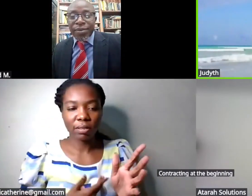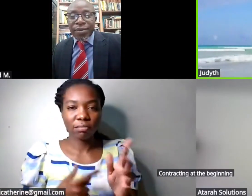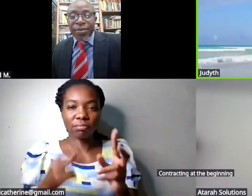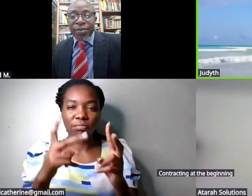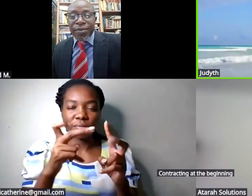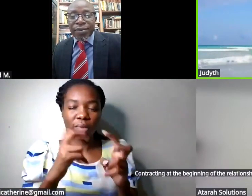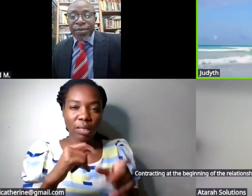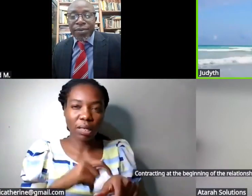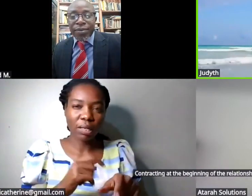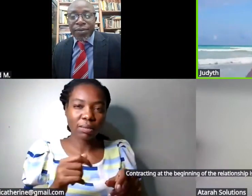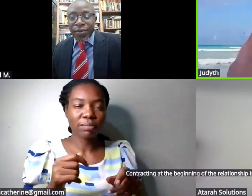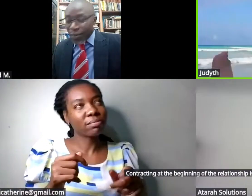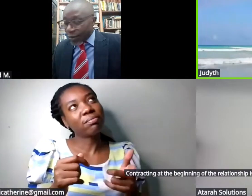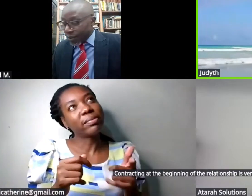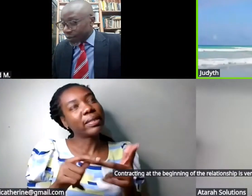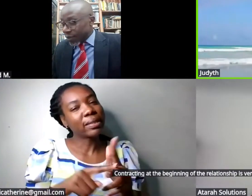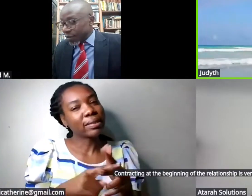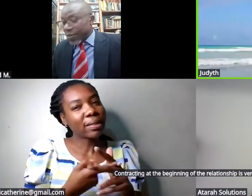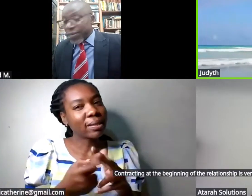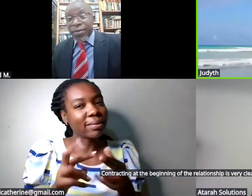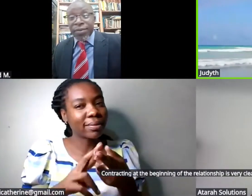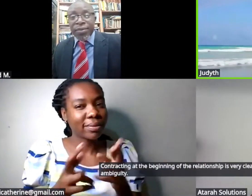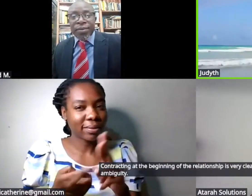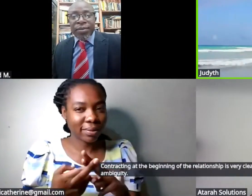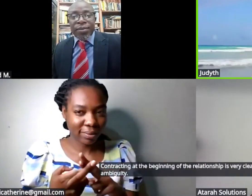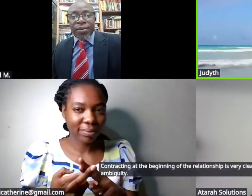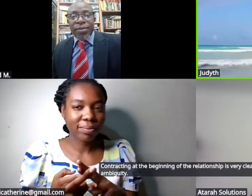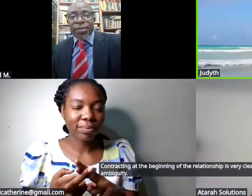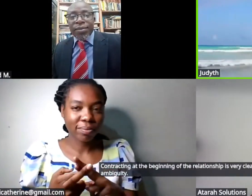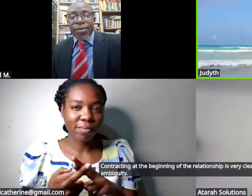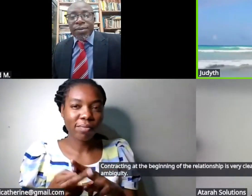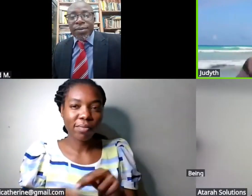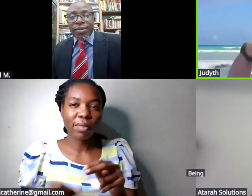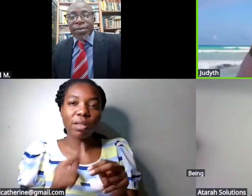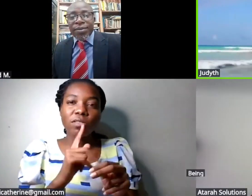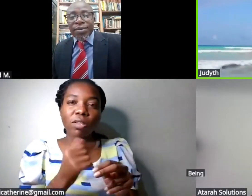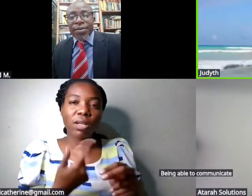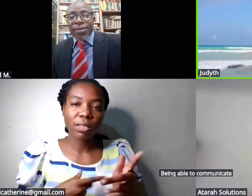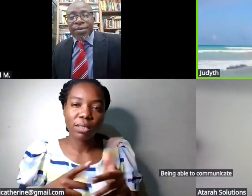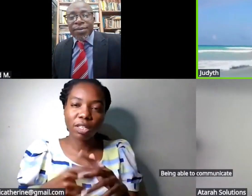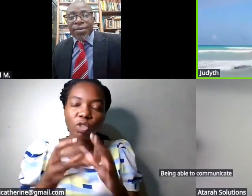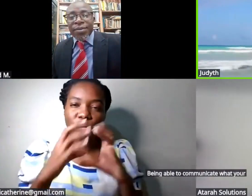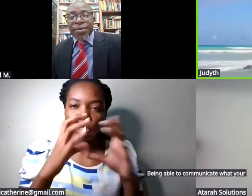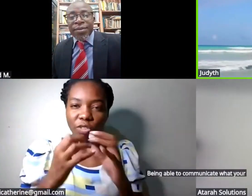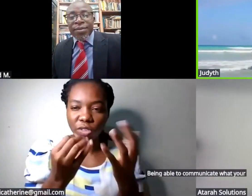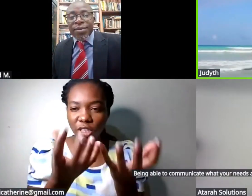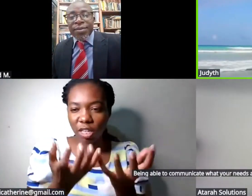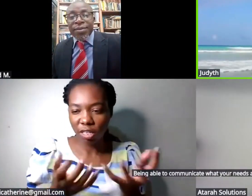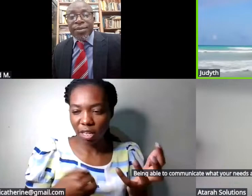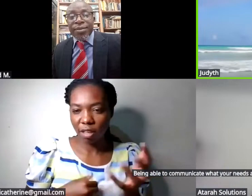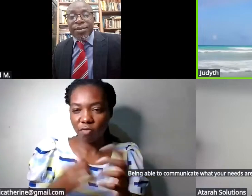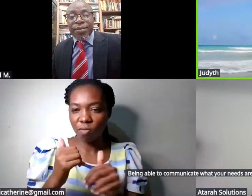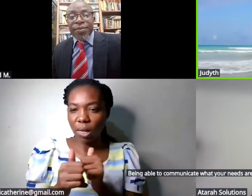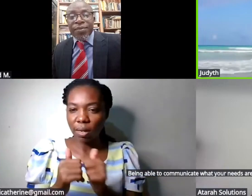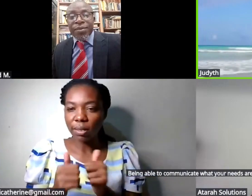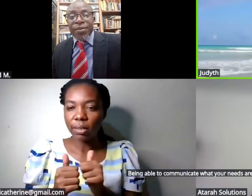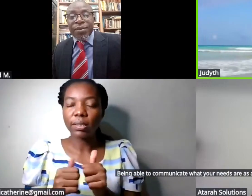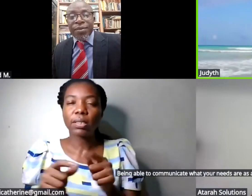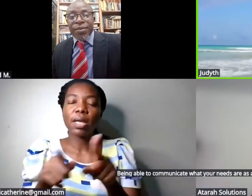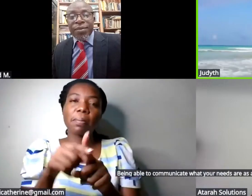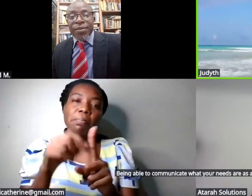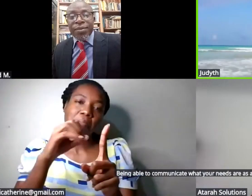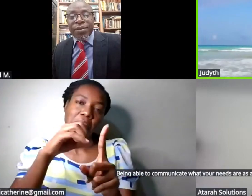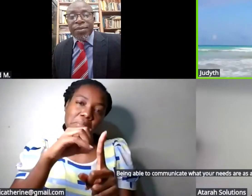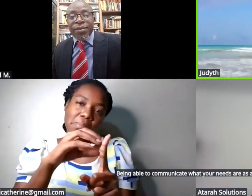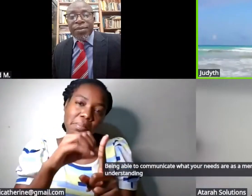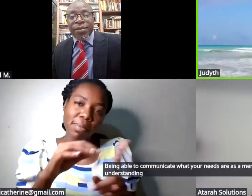very clear, so there's no ambiguity. Being able to communicate what your needs are as a mentee, but also